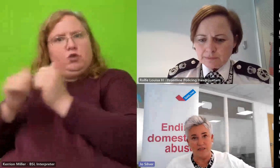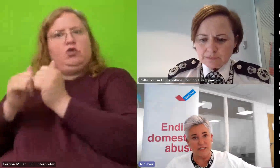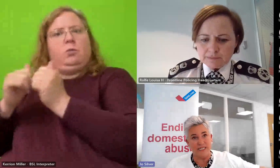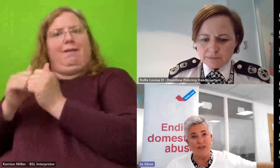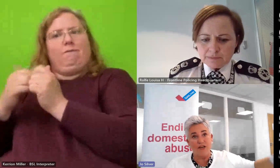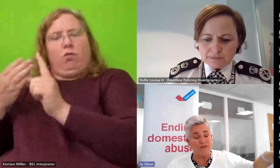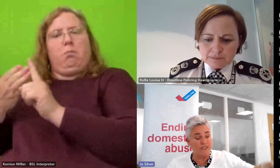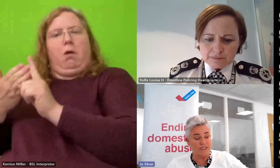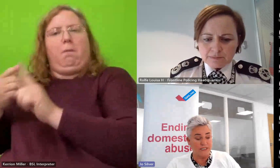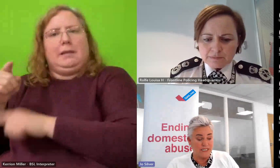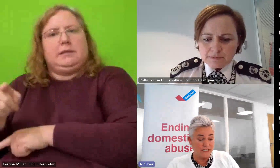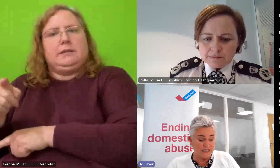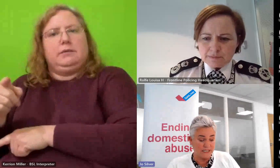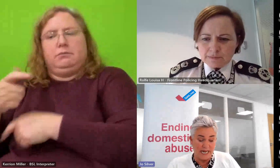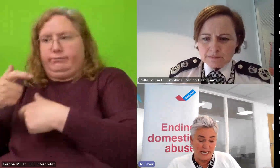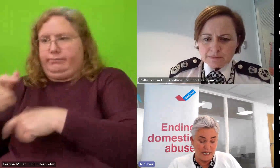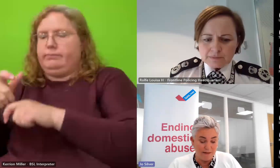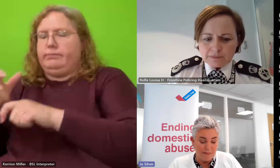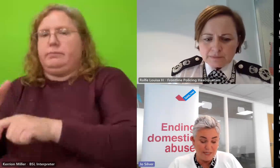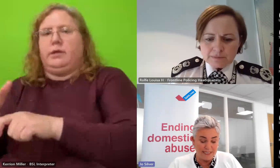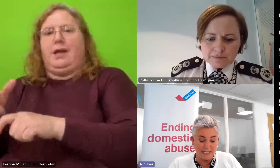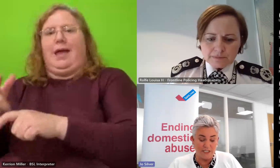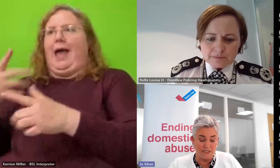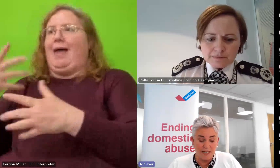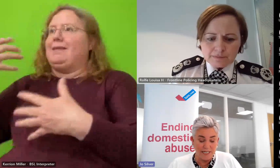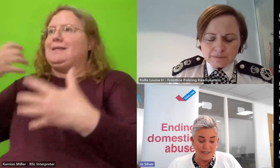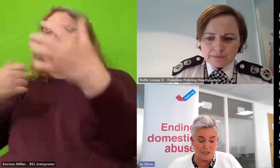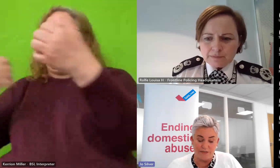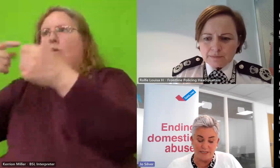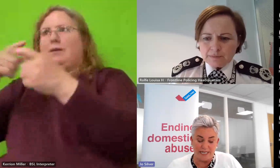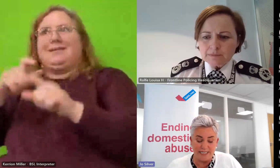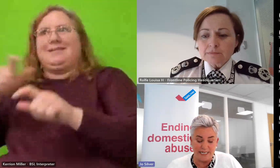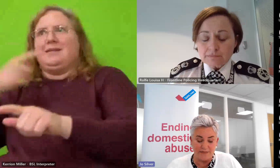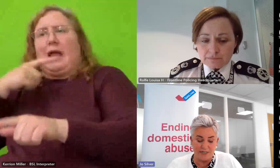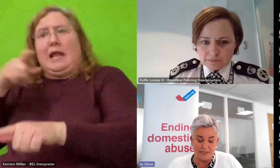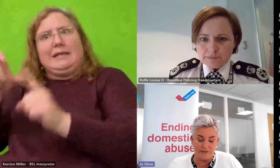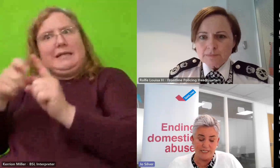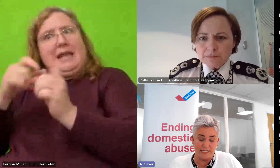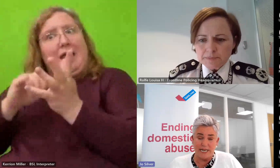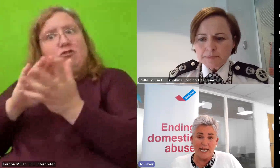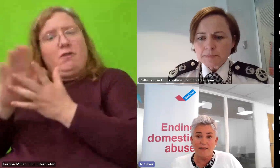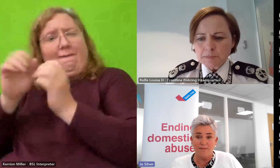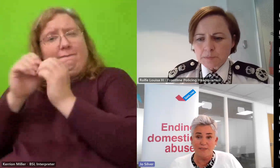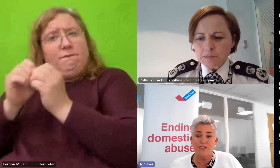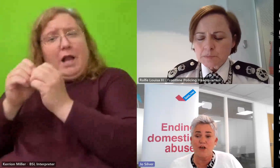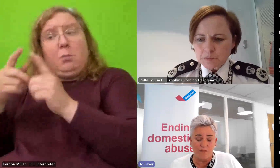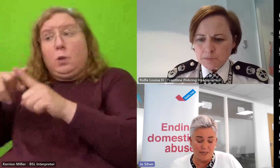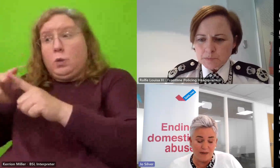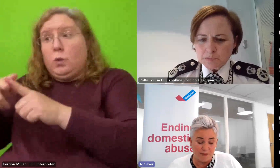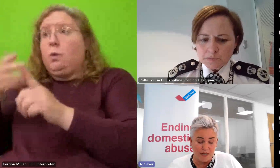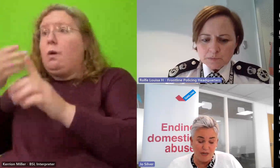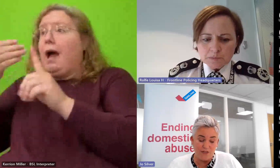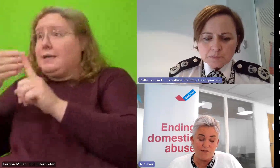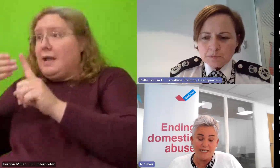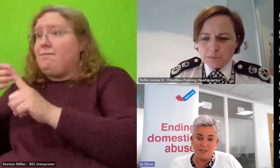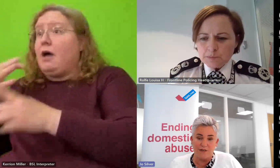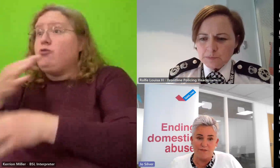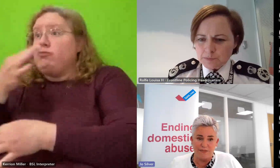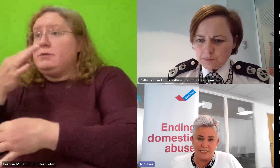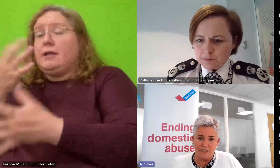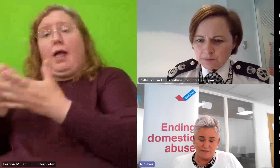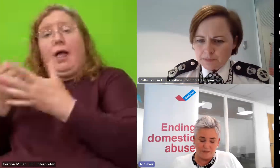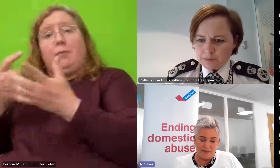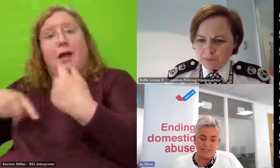and stakeholders are still saying that Dash is a valued tool that identifies risks and helps us open up the